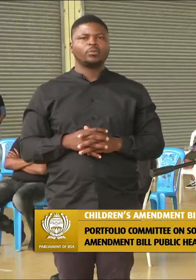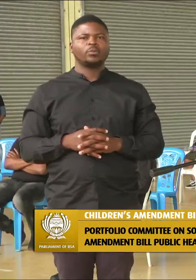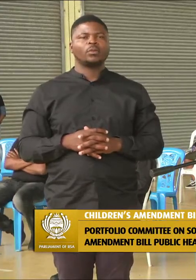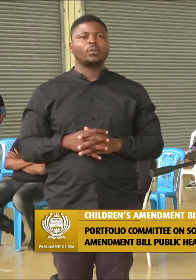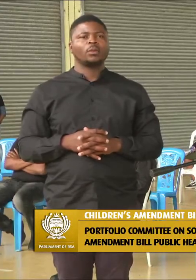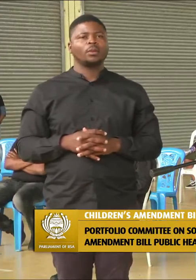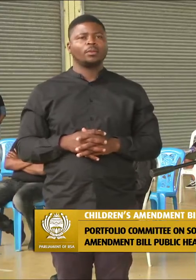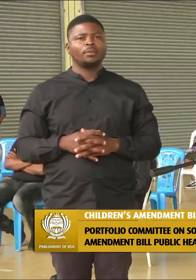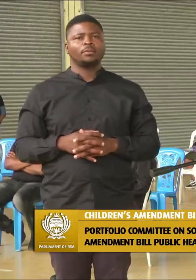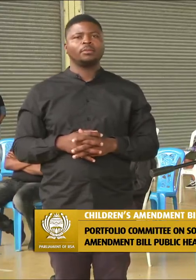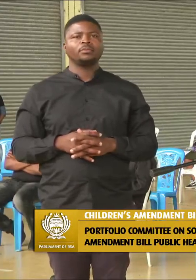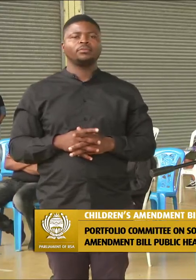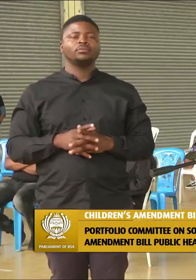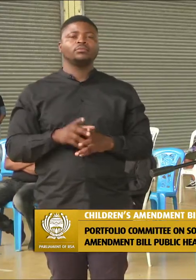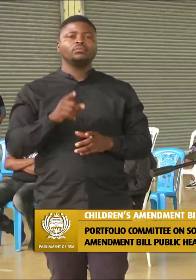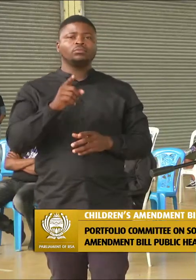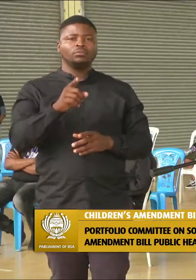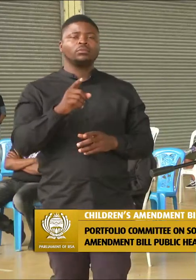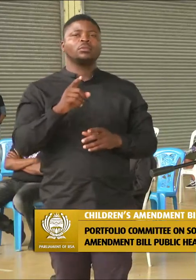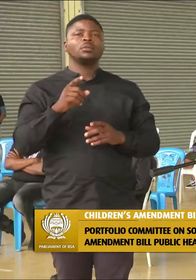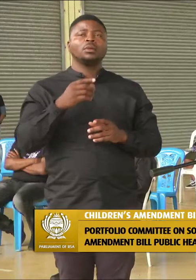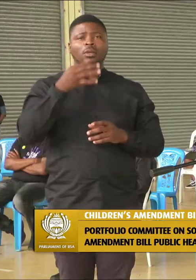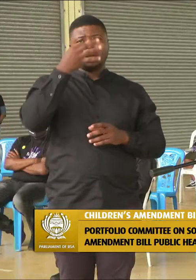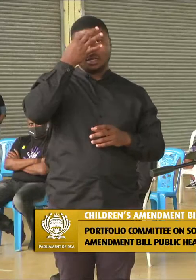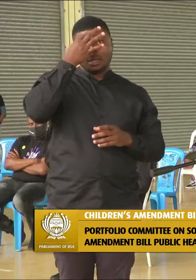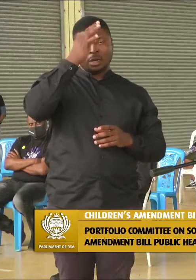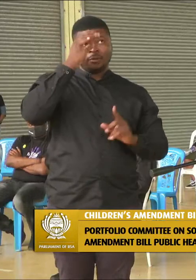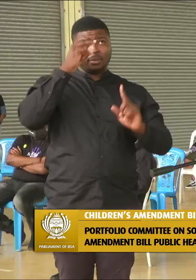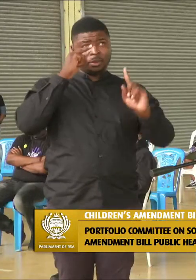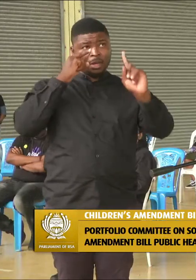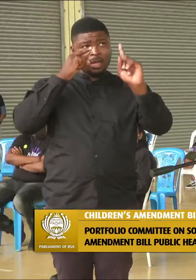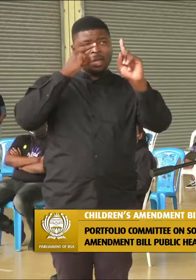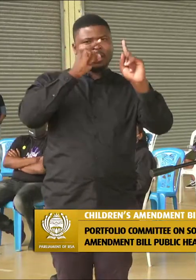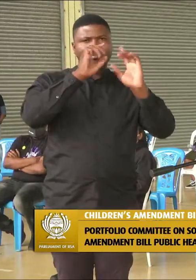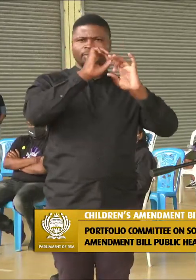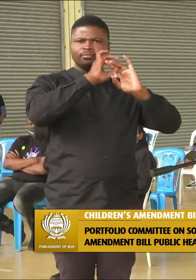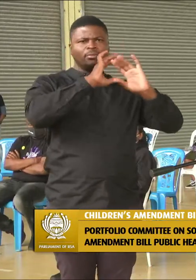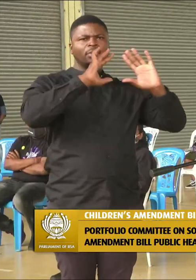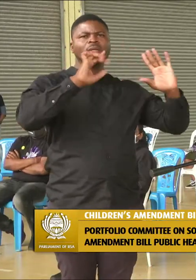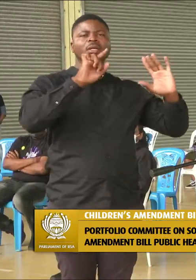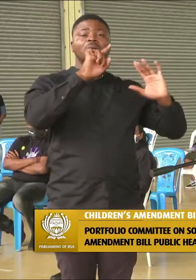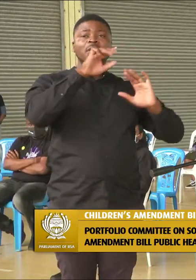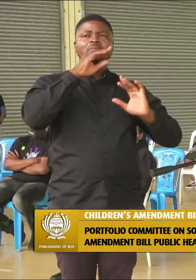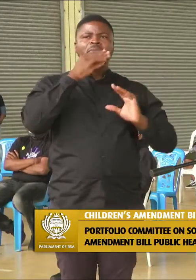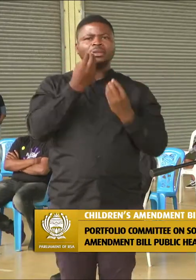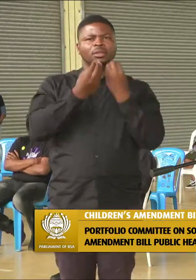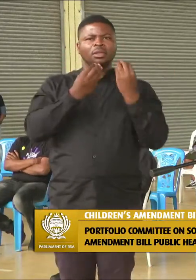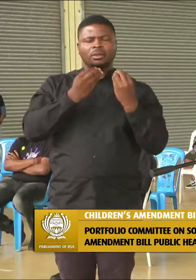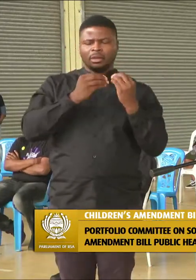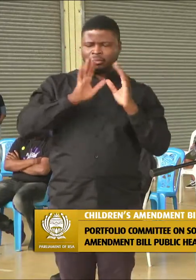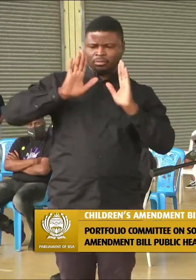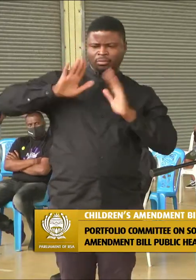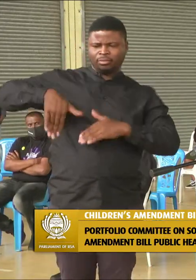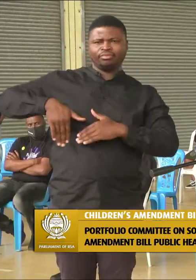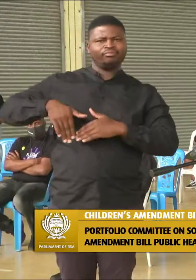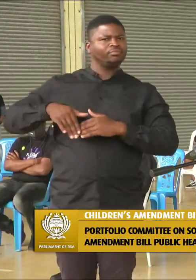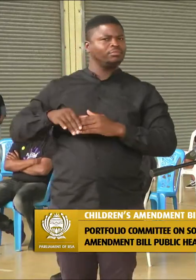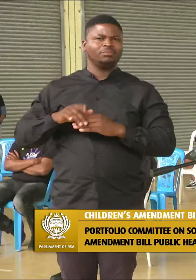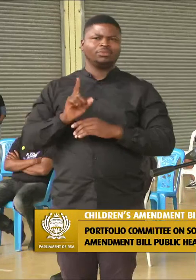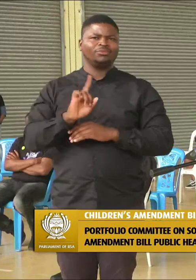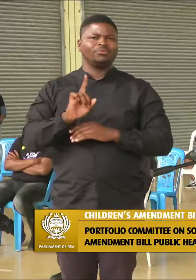is very clear. No child should be left behind. So all the children should